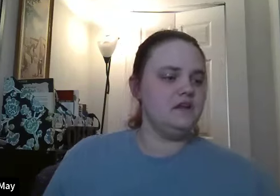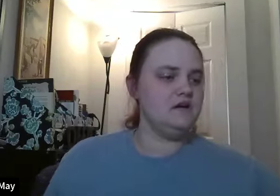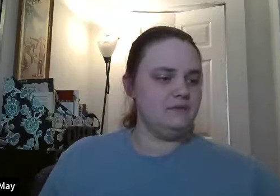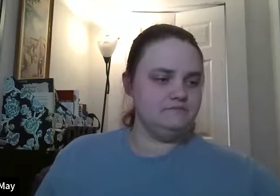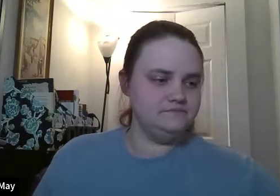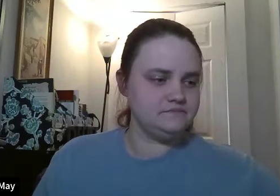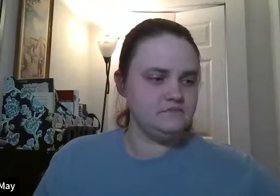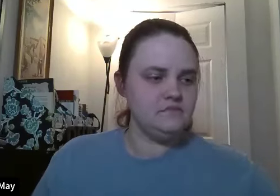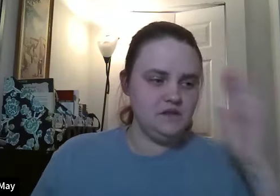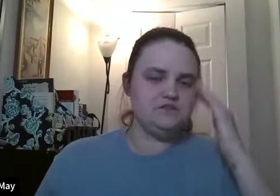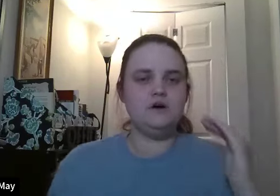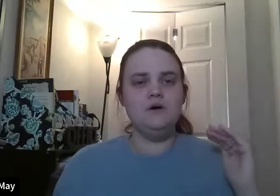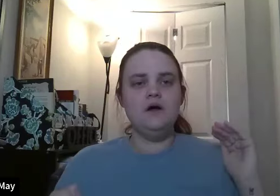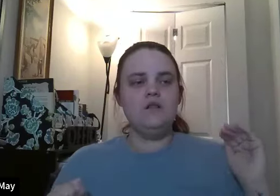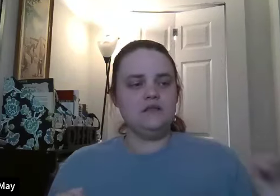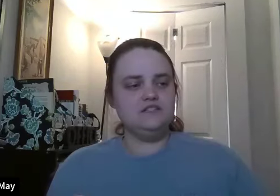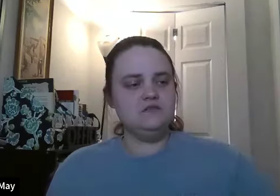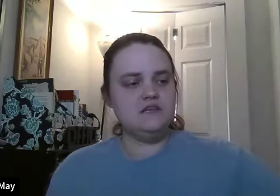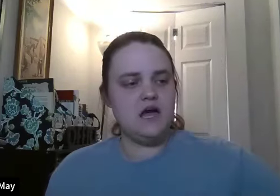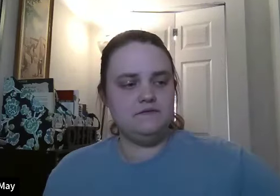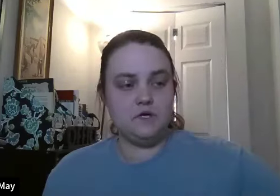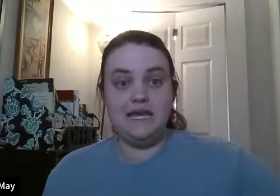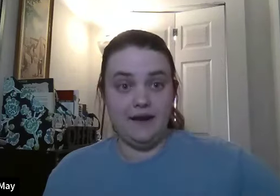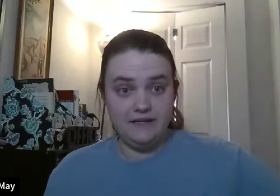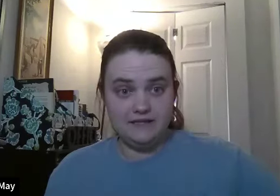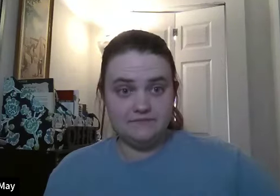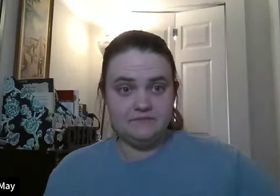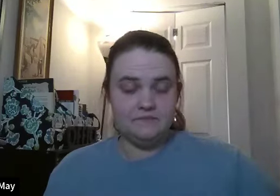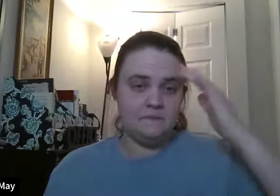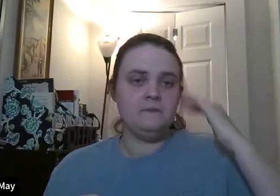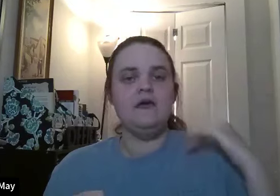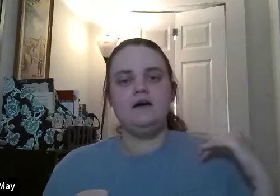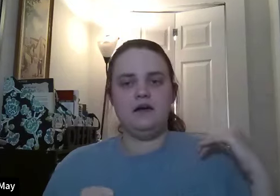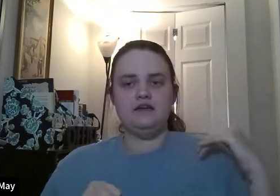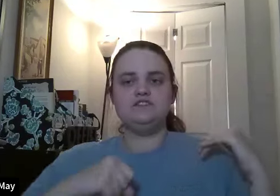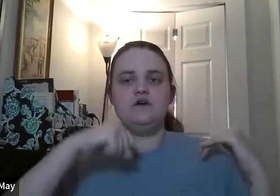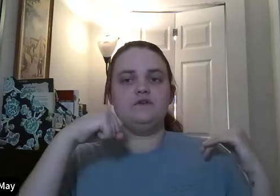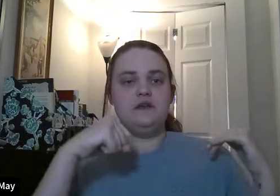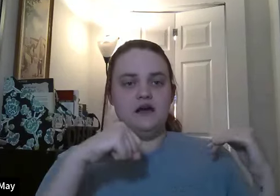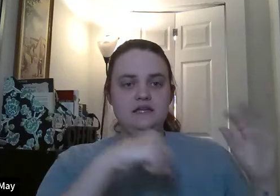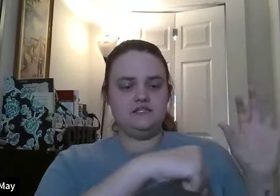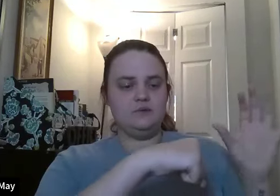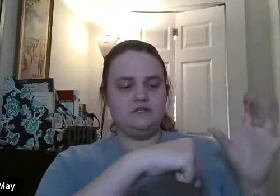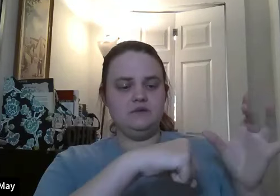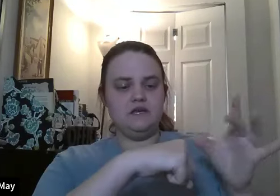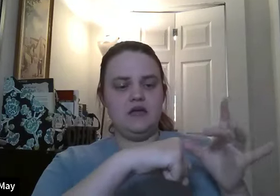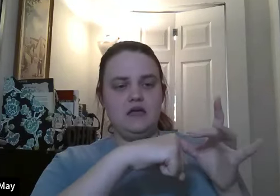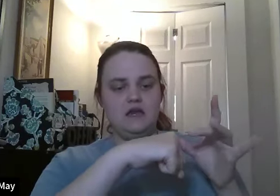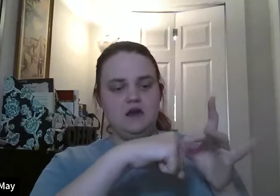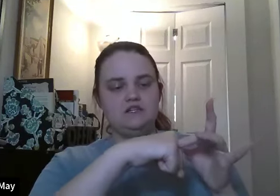right. So let's do the sign for night. Okay, so for night, it's going to be a non-dominant